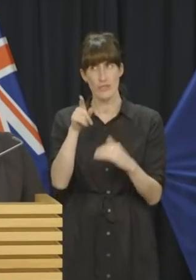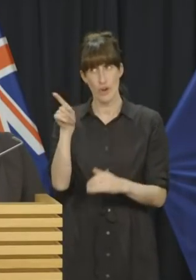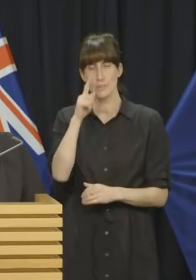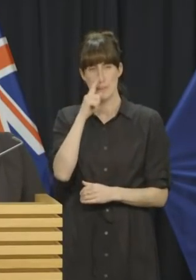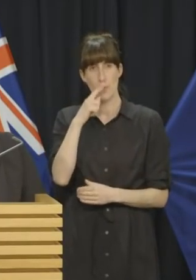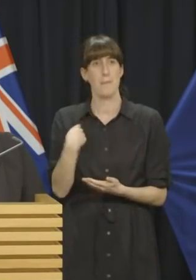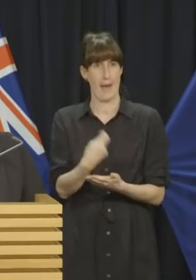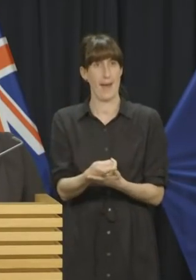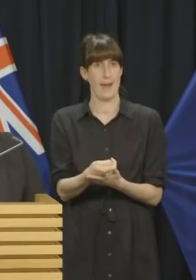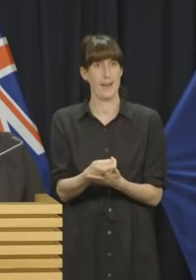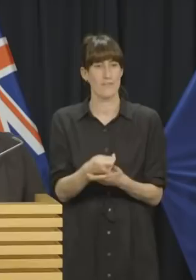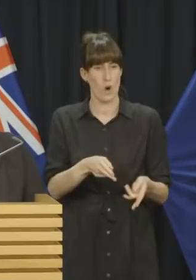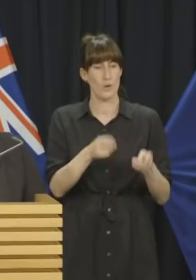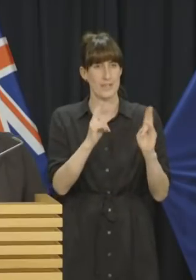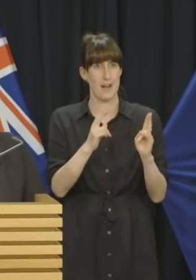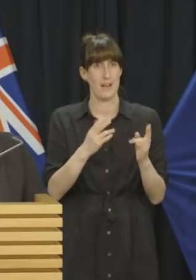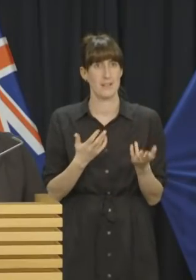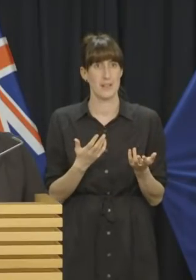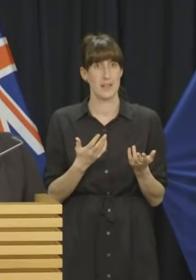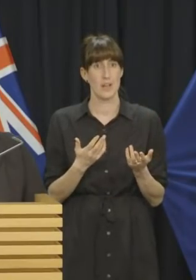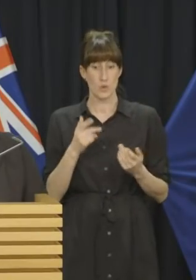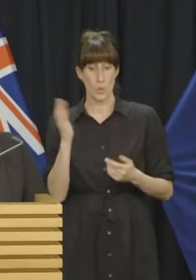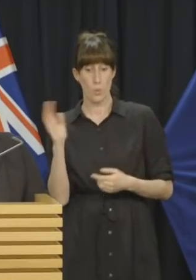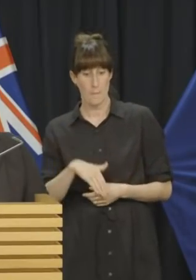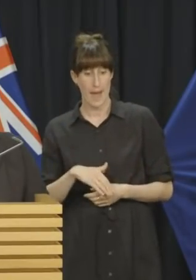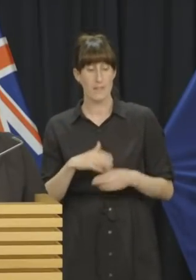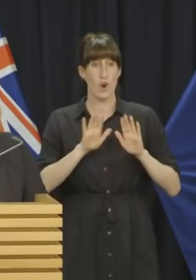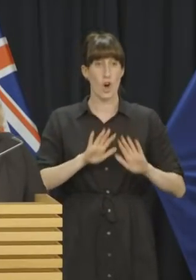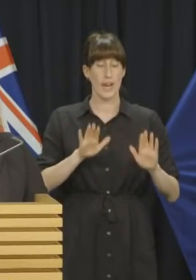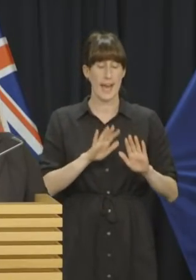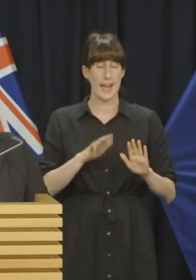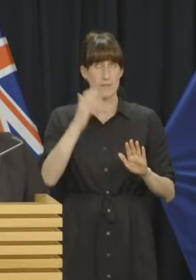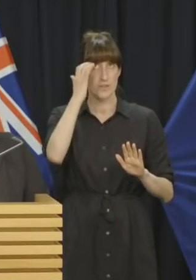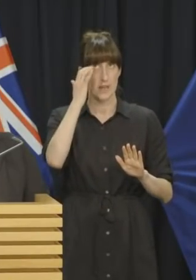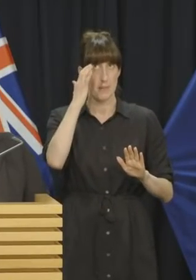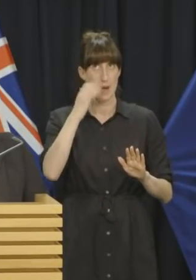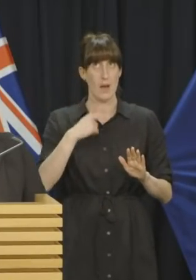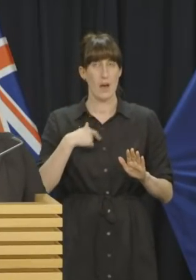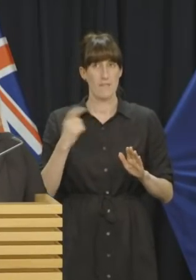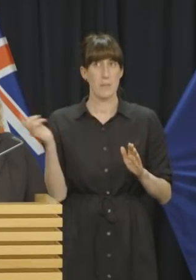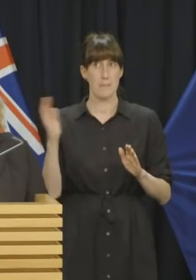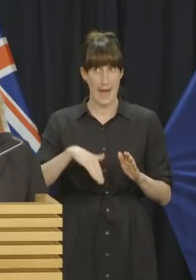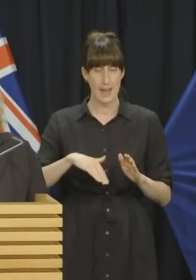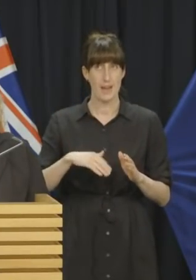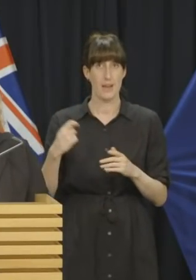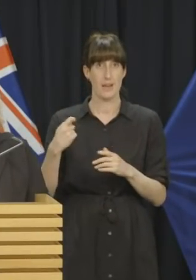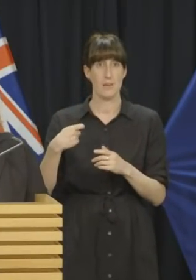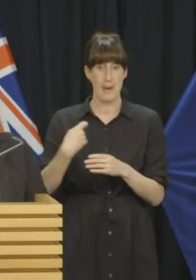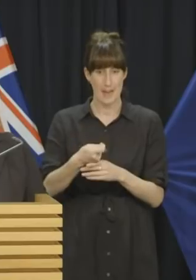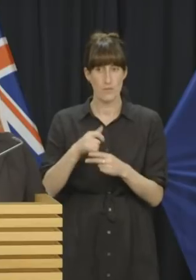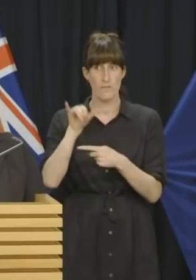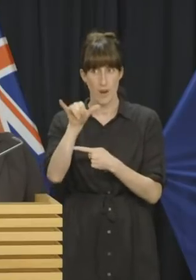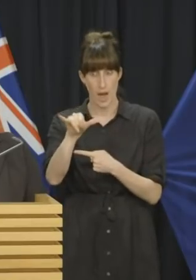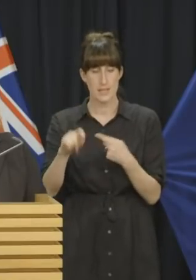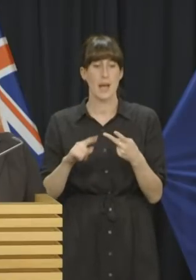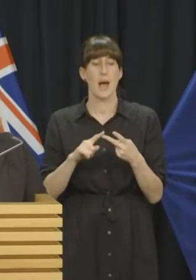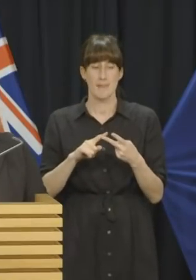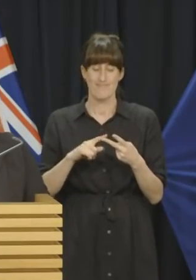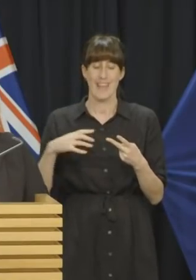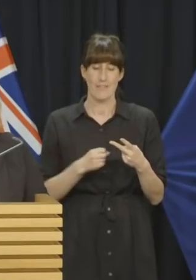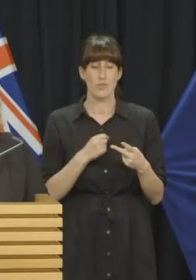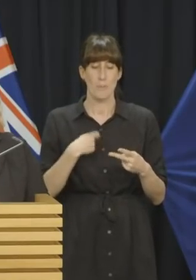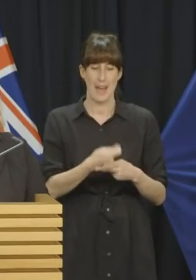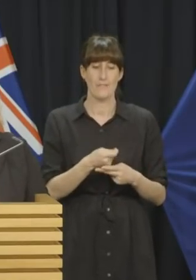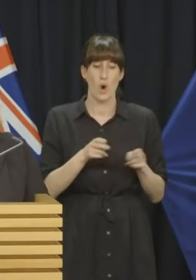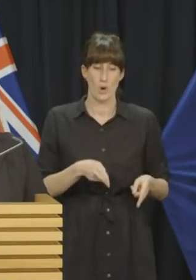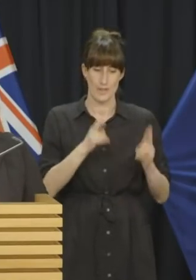the cost of that visit the cost of your managed isolation. Of course, there does have to be some ability to waive those